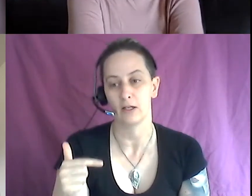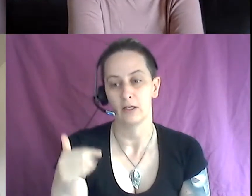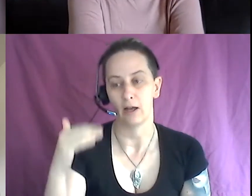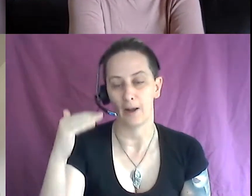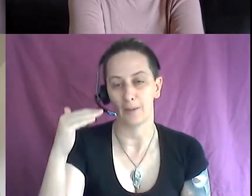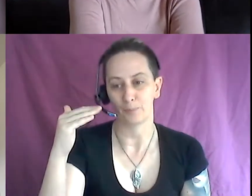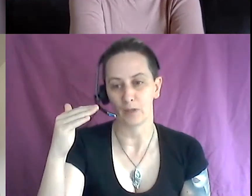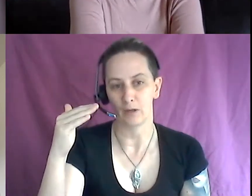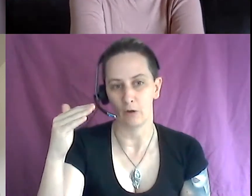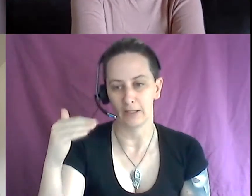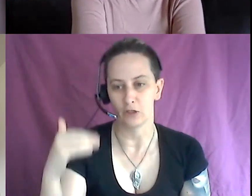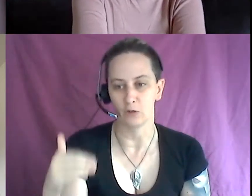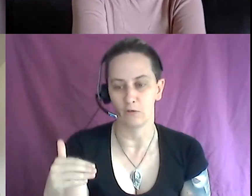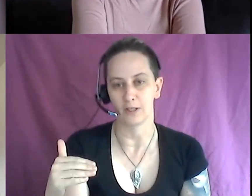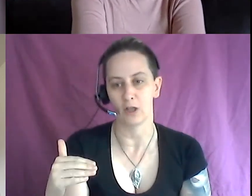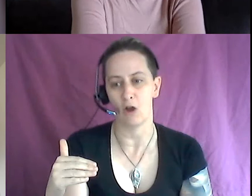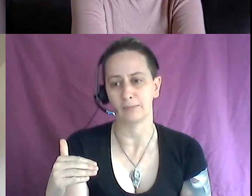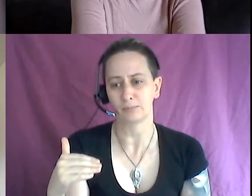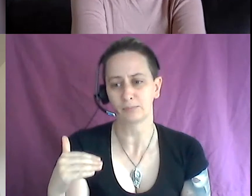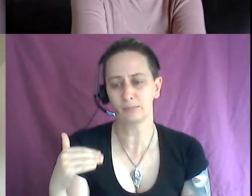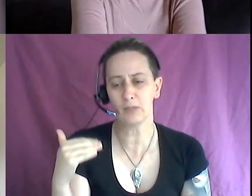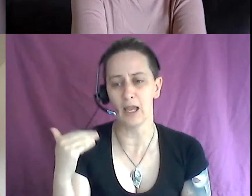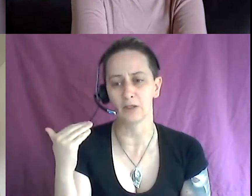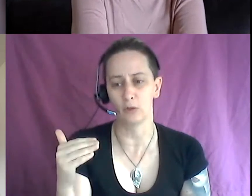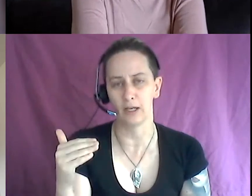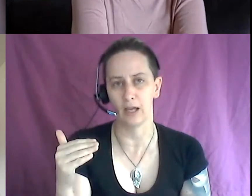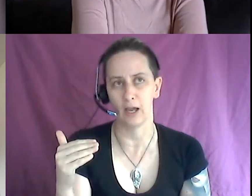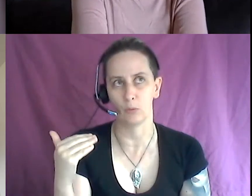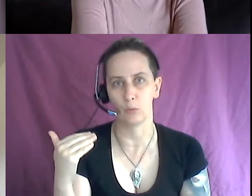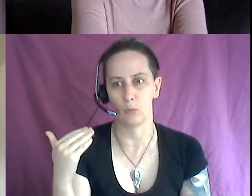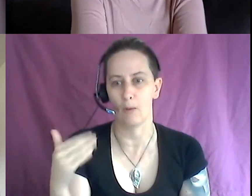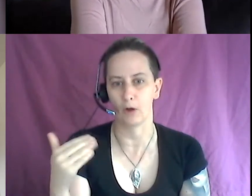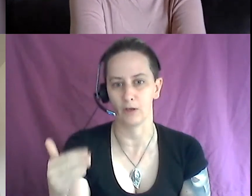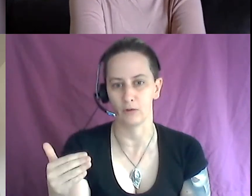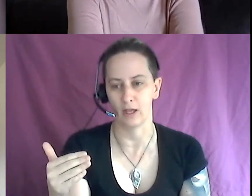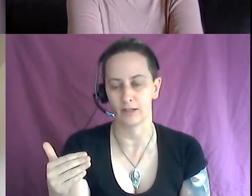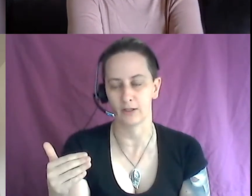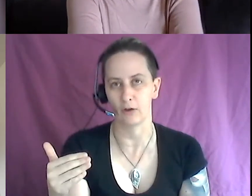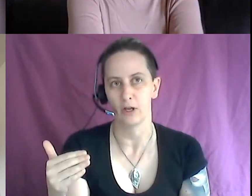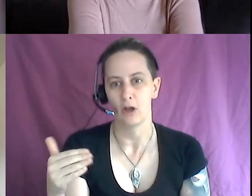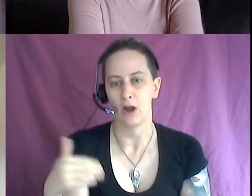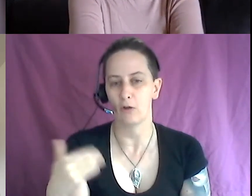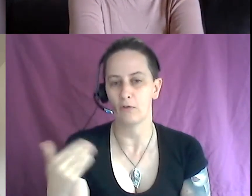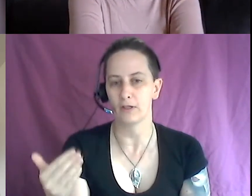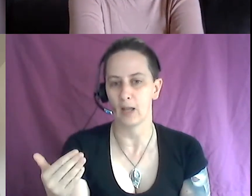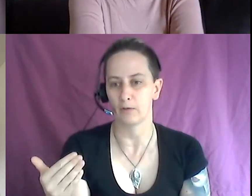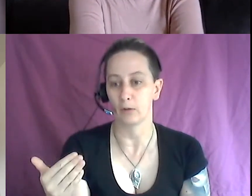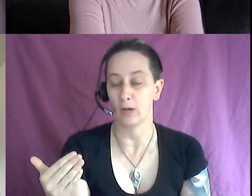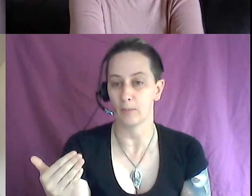there, additional for the sign. And so looking at why would I use that? So I know, for example, if you look